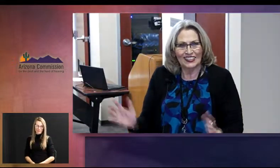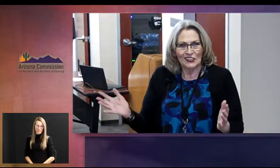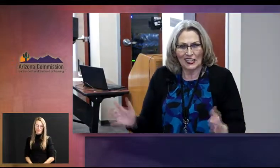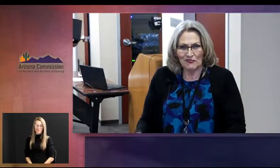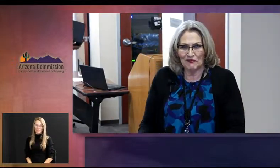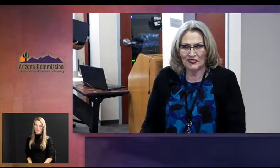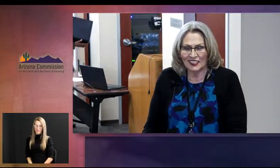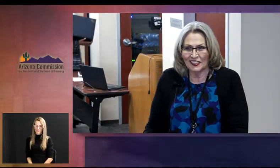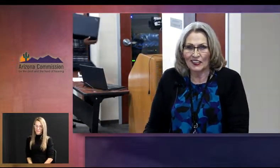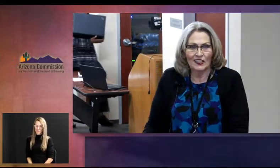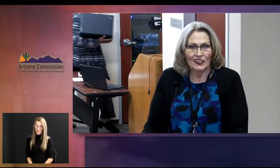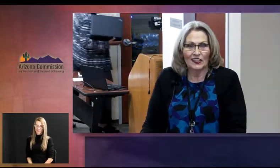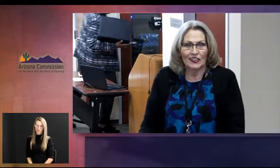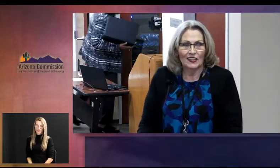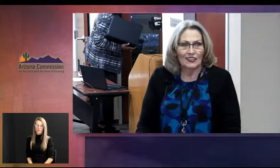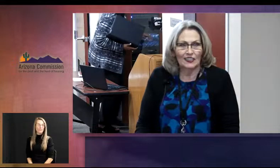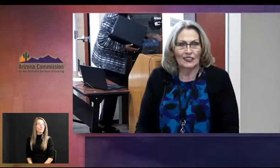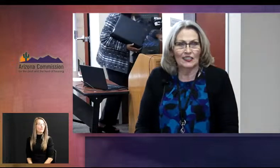Okay.